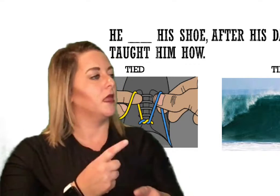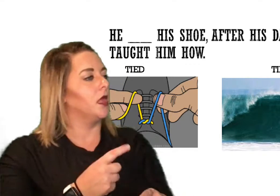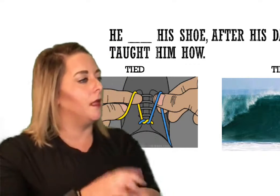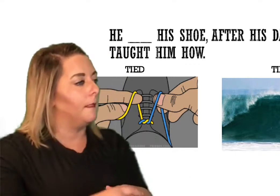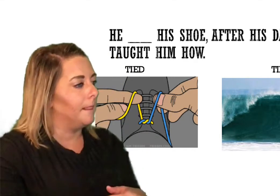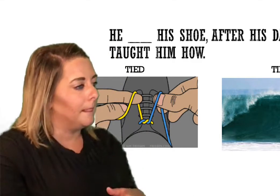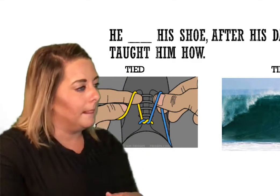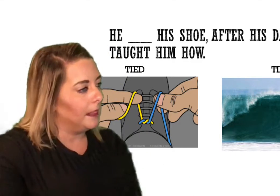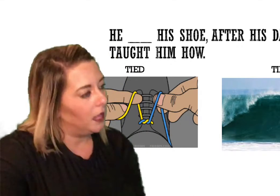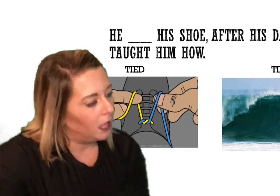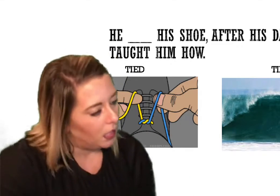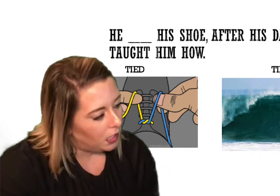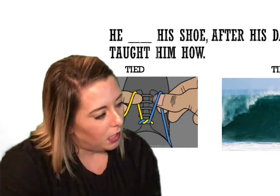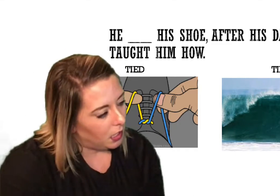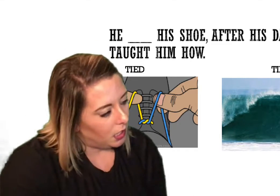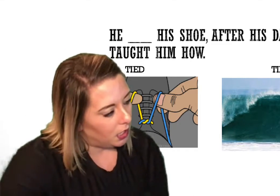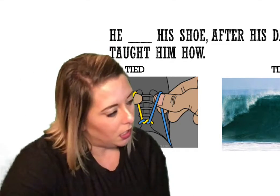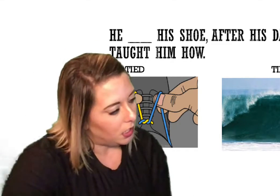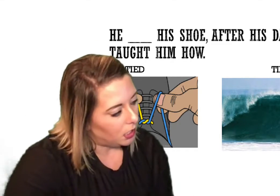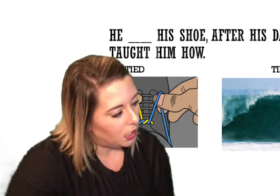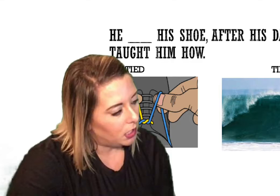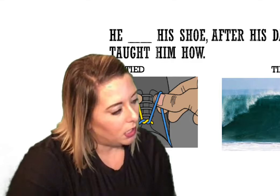Okay?